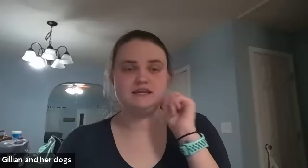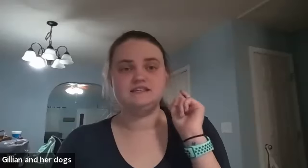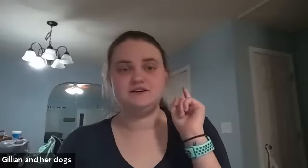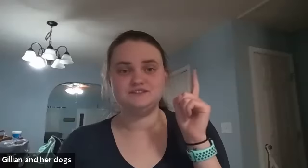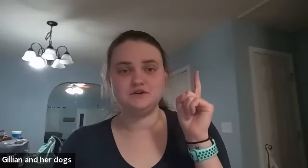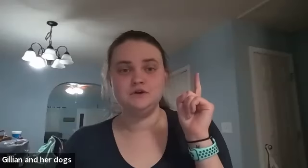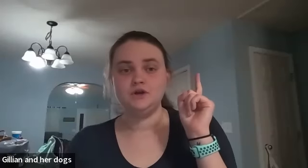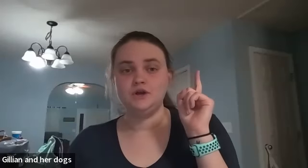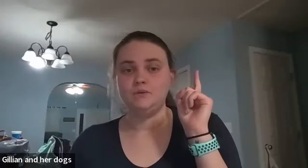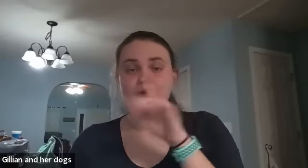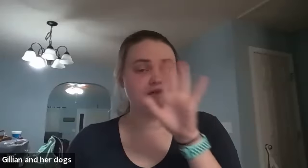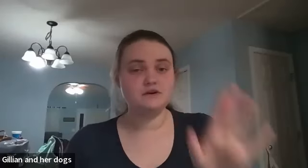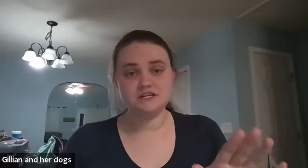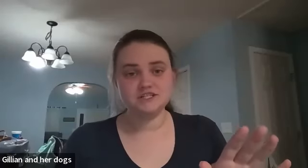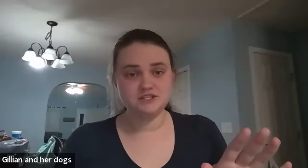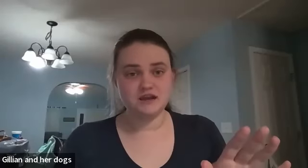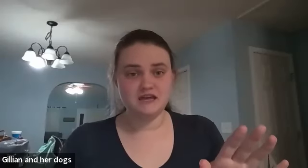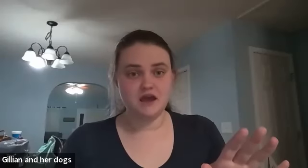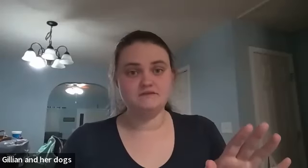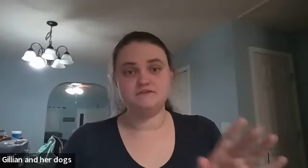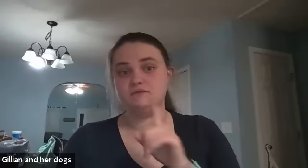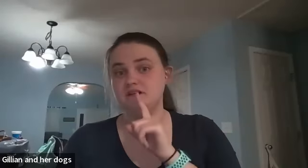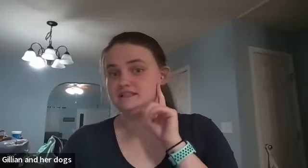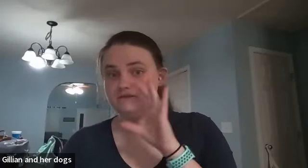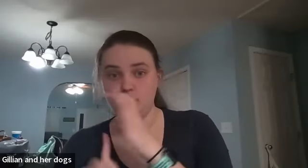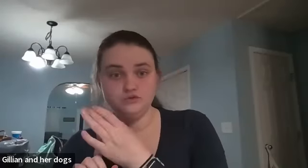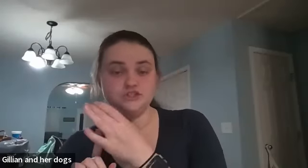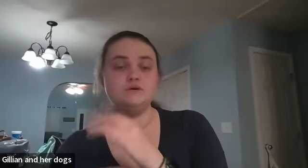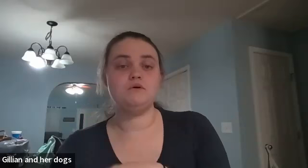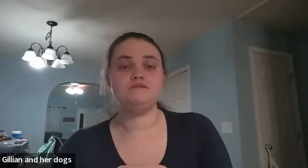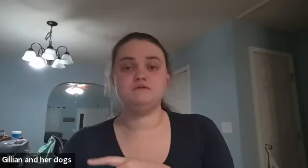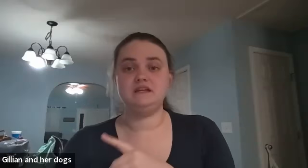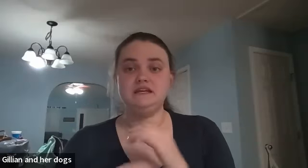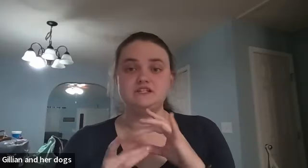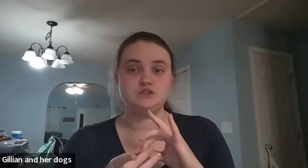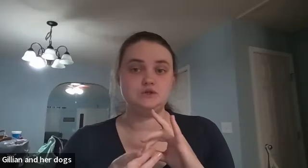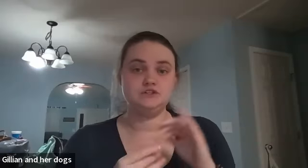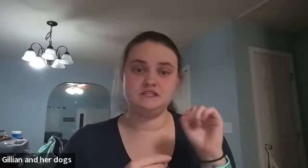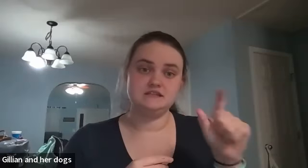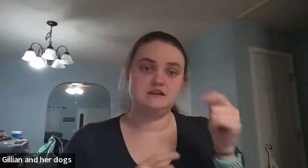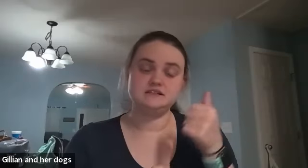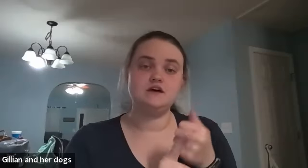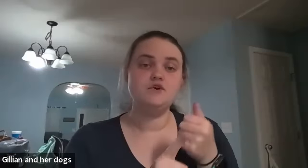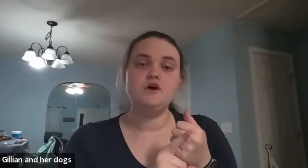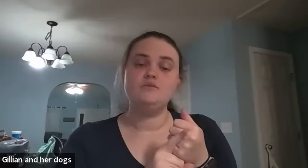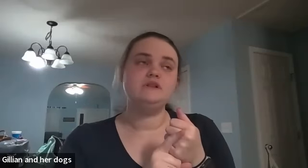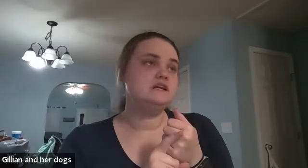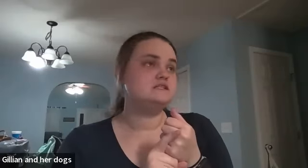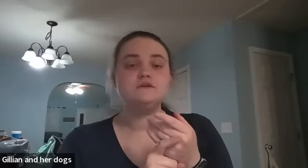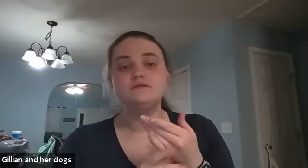is also whatever questions you guys have, if they're related to deaf culture or if they're related to just ASL itself, please feel free